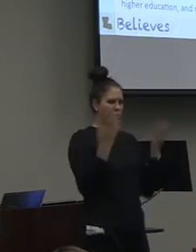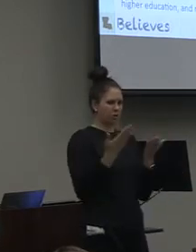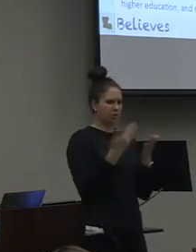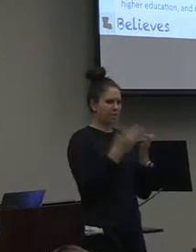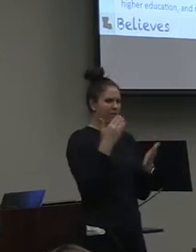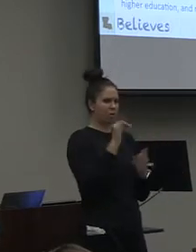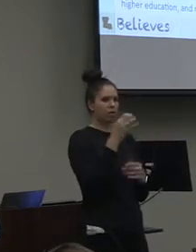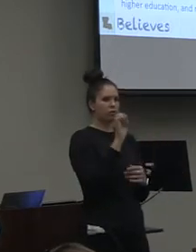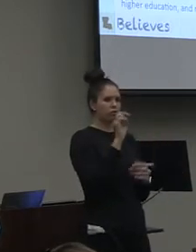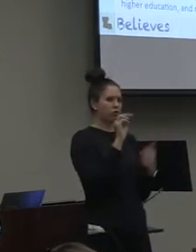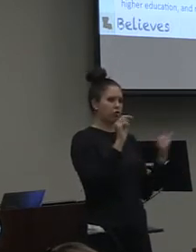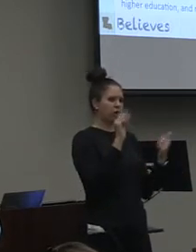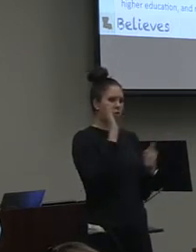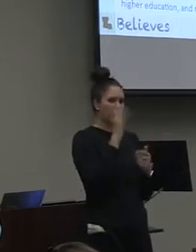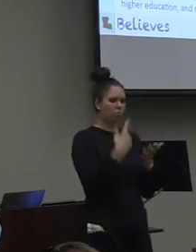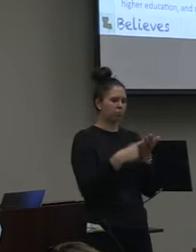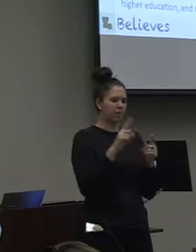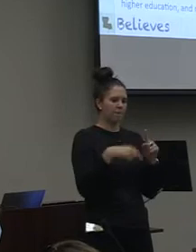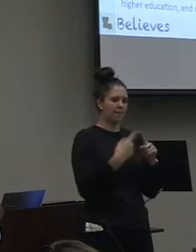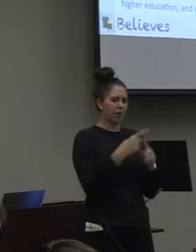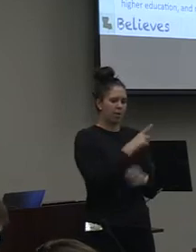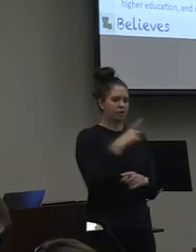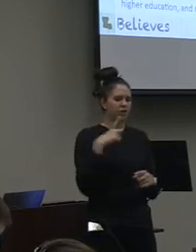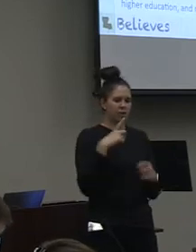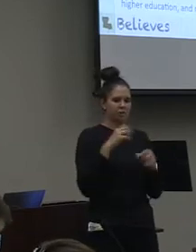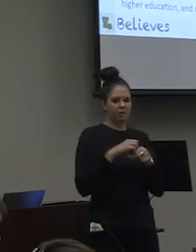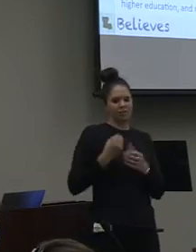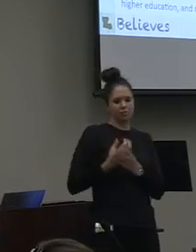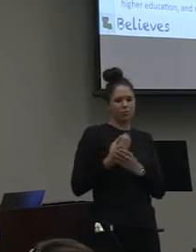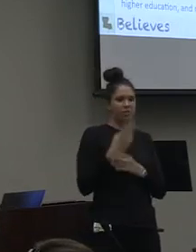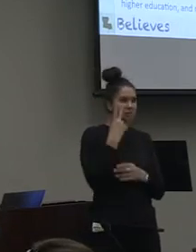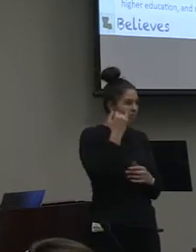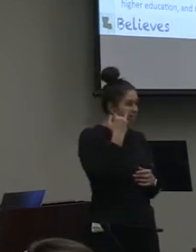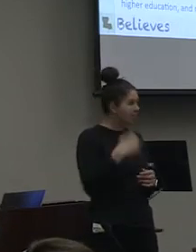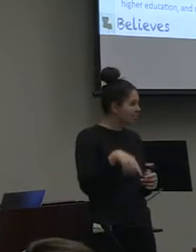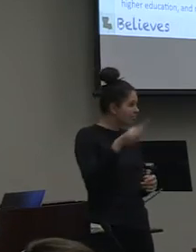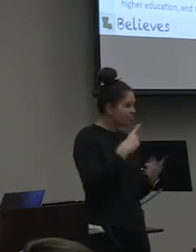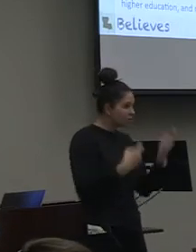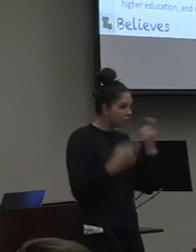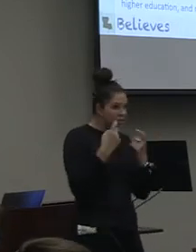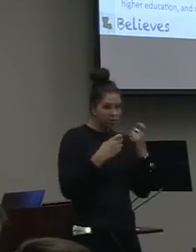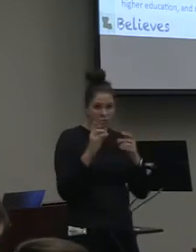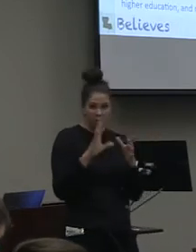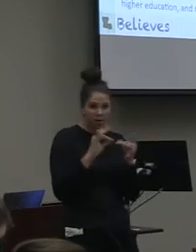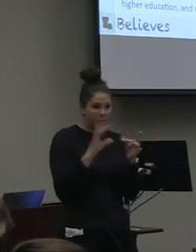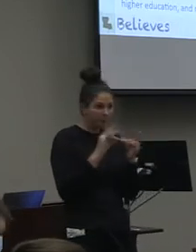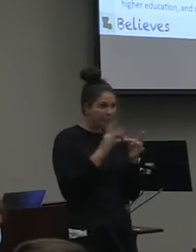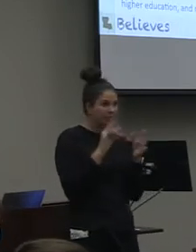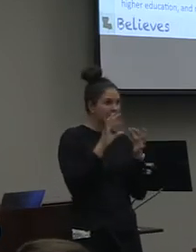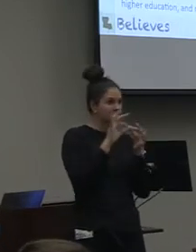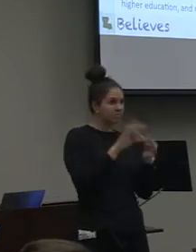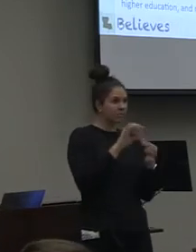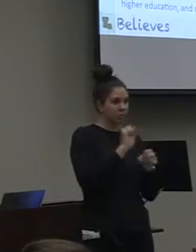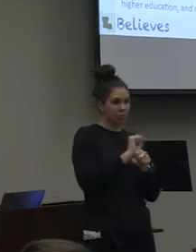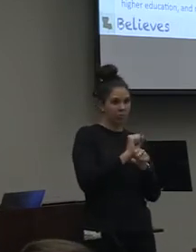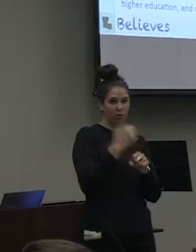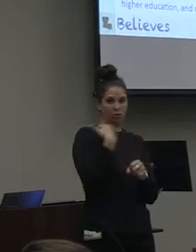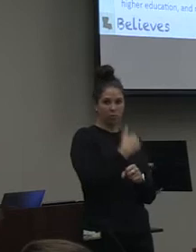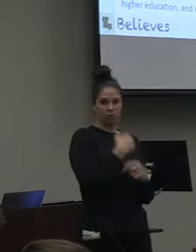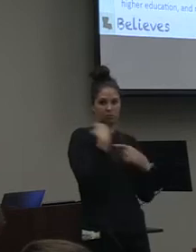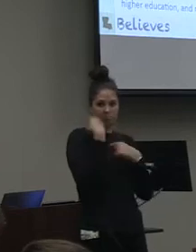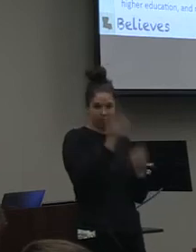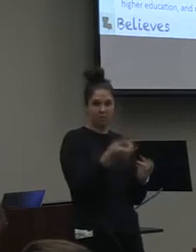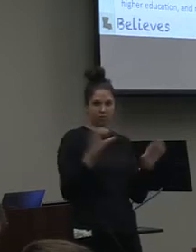before Jenna talks about the legislation that happened in the spring to see if we have any questions or comments around the work that we've been currently